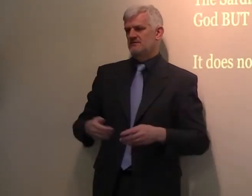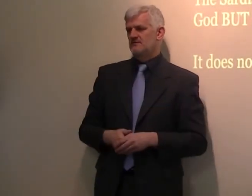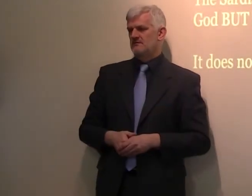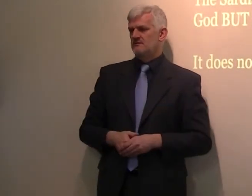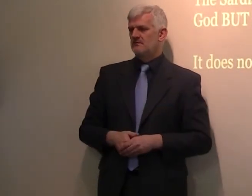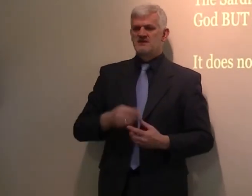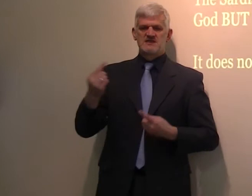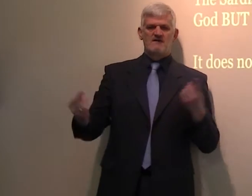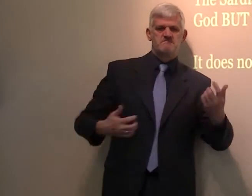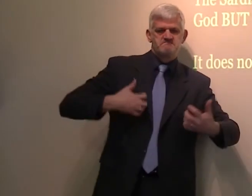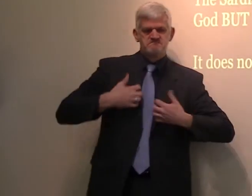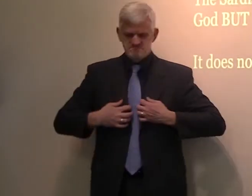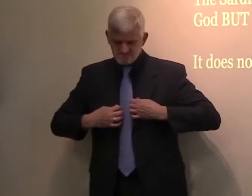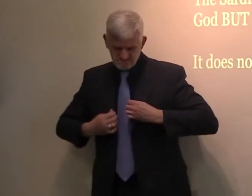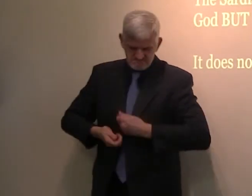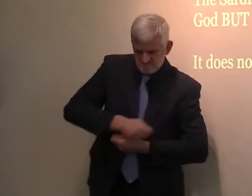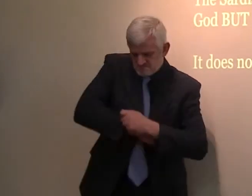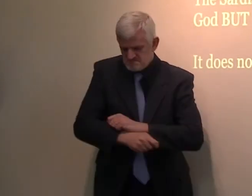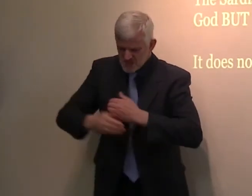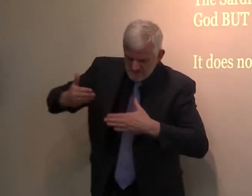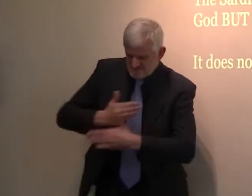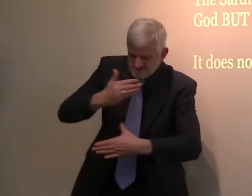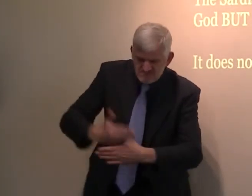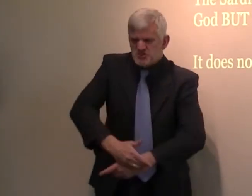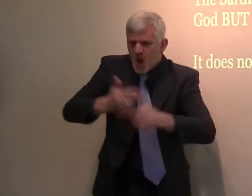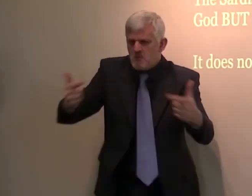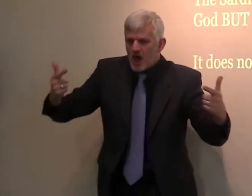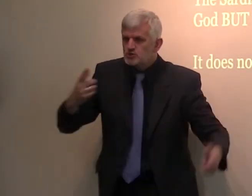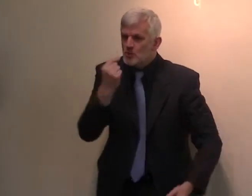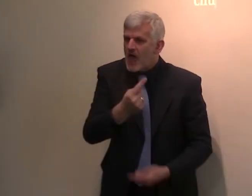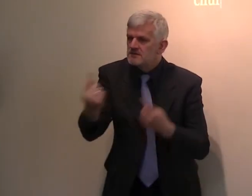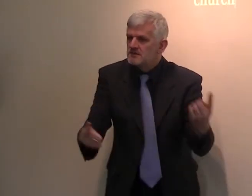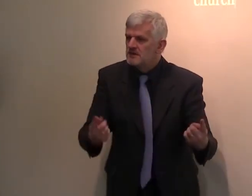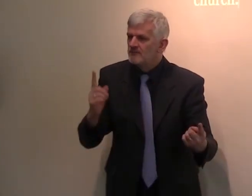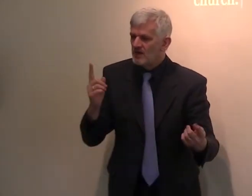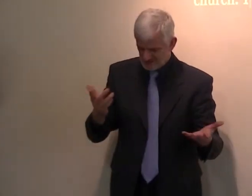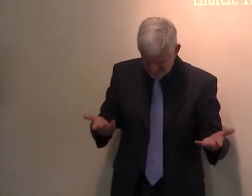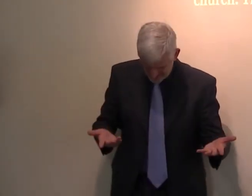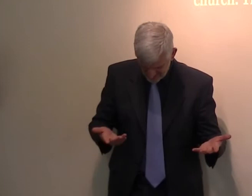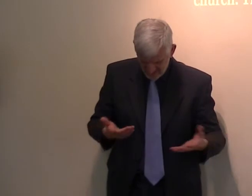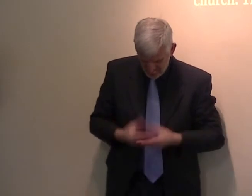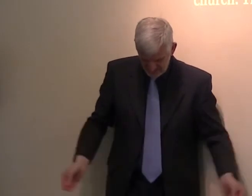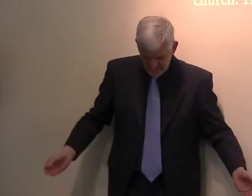over zealous, activists, not active, but that's not the life. And this is why, even some